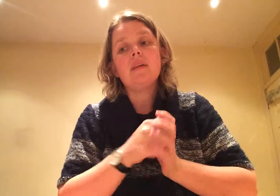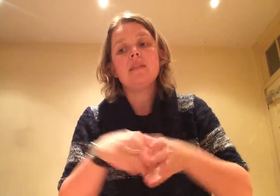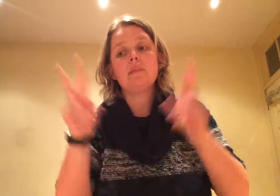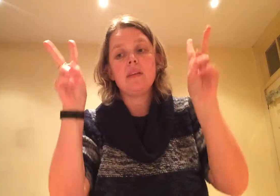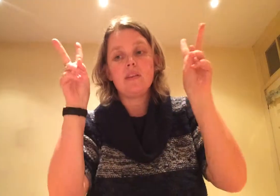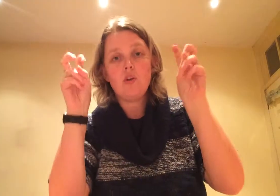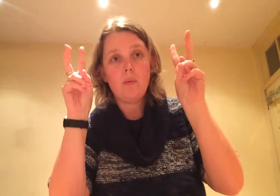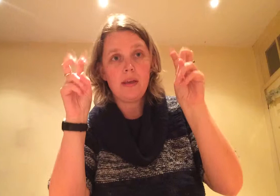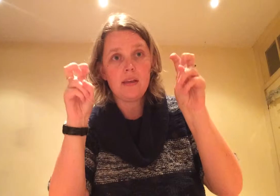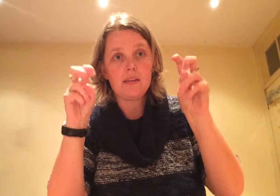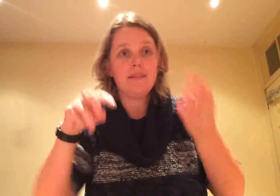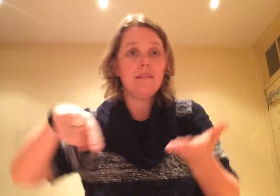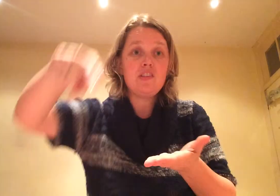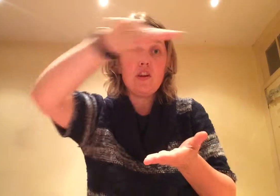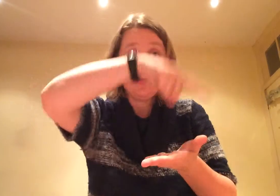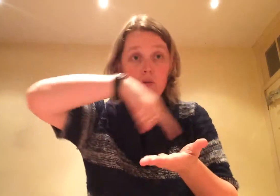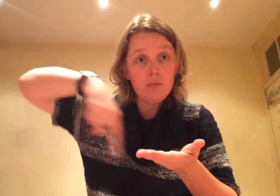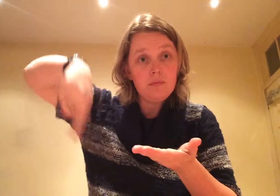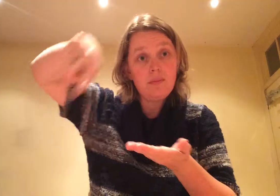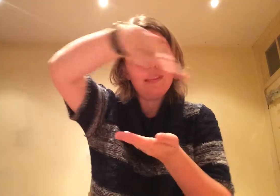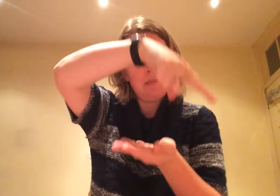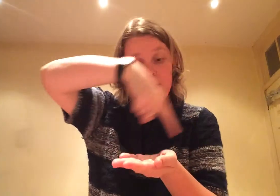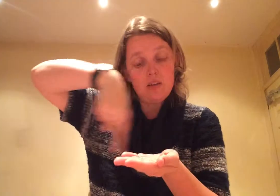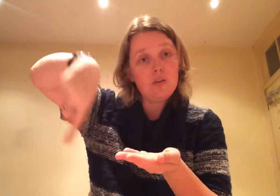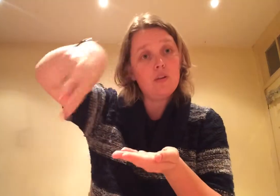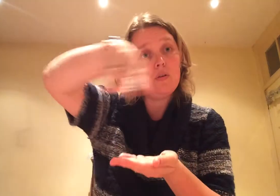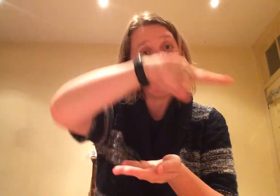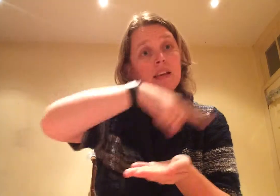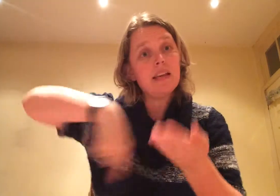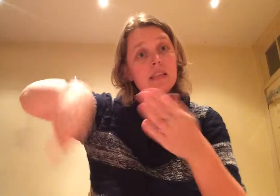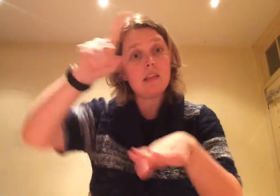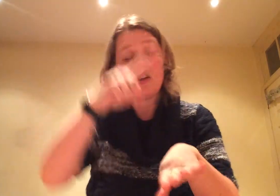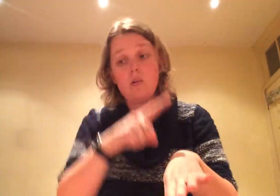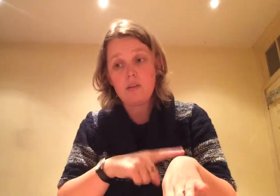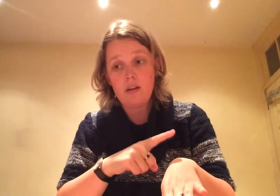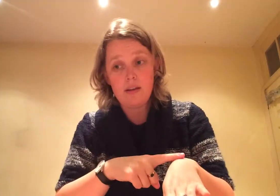Some of the other topics, circle, obviously make a circle. It's circle time.